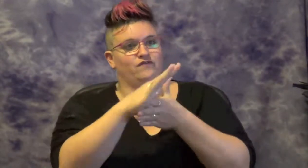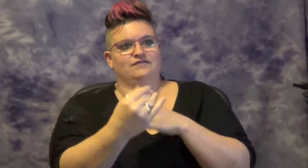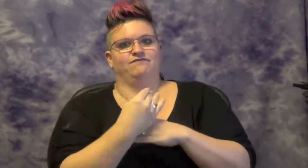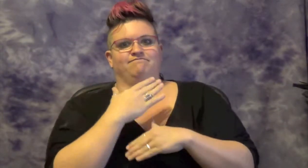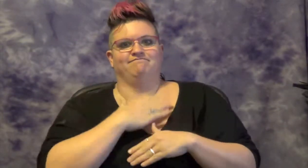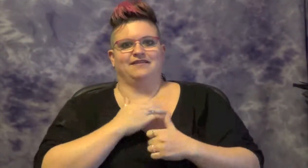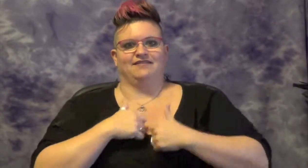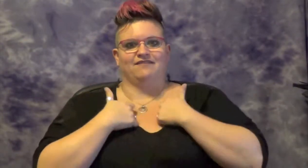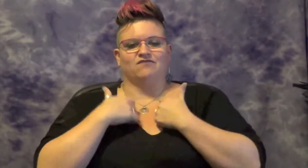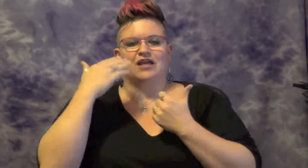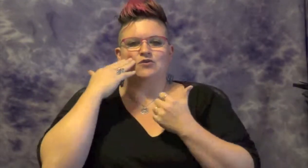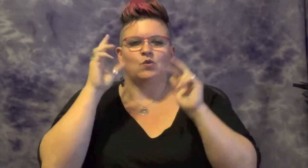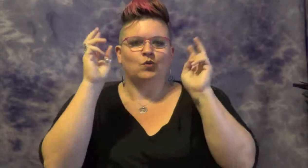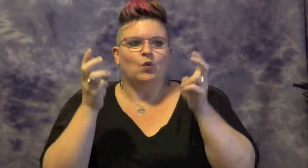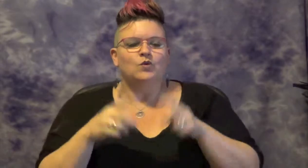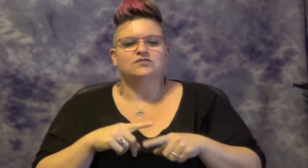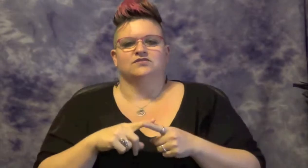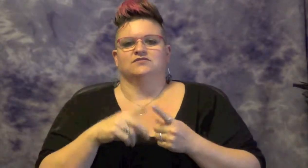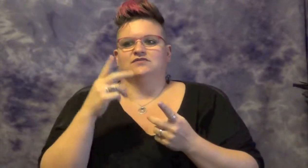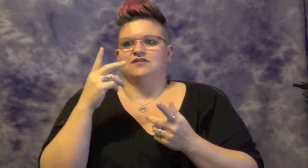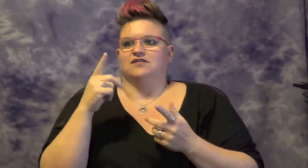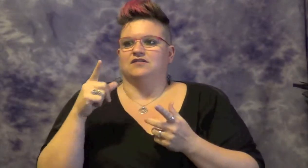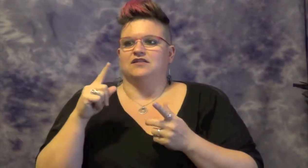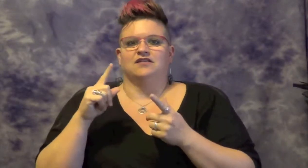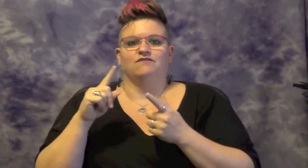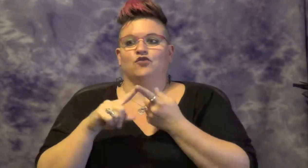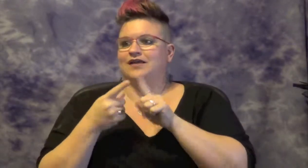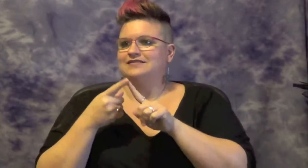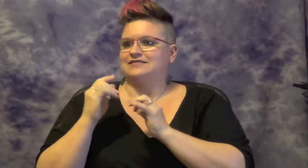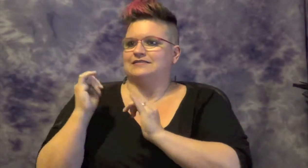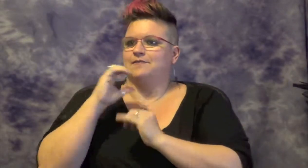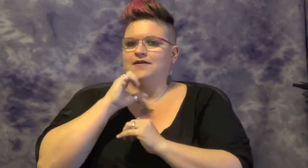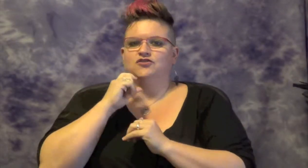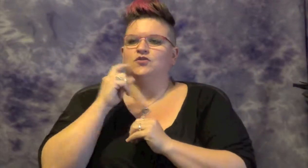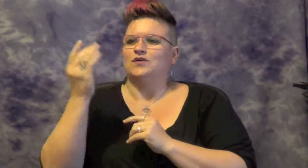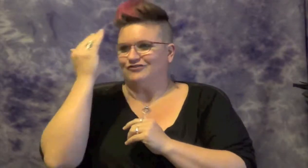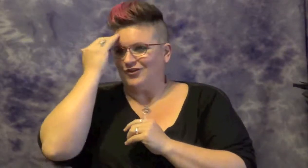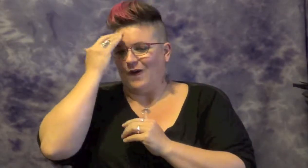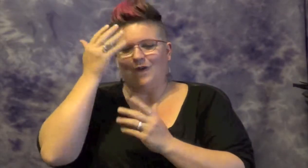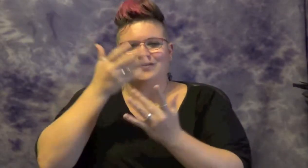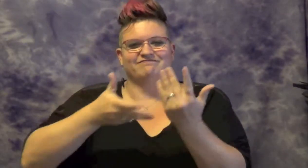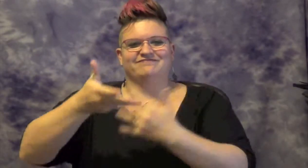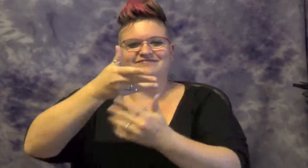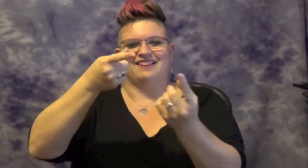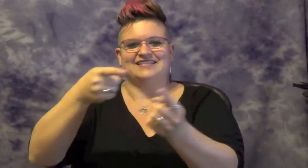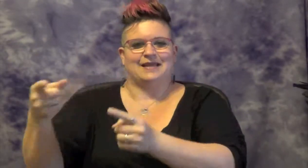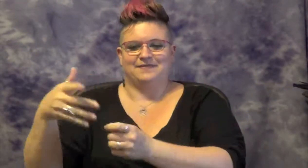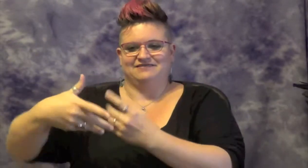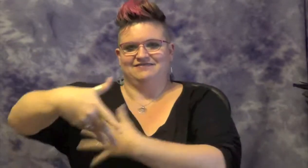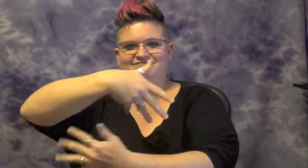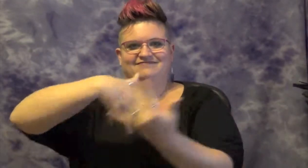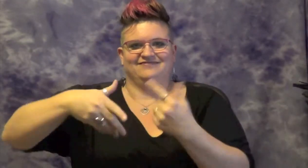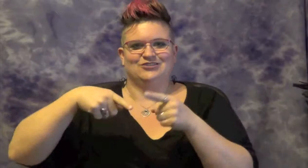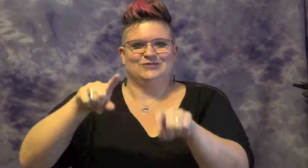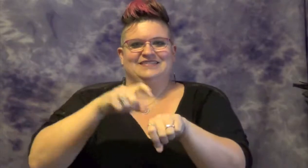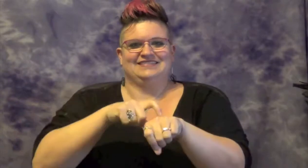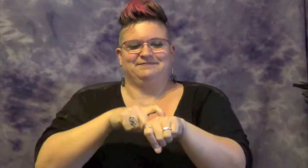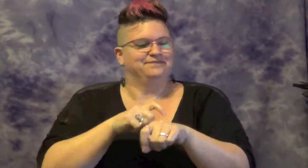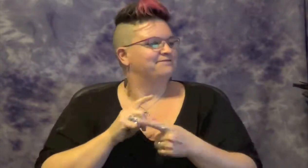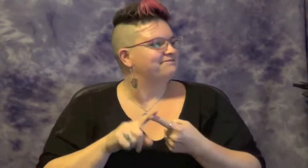other social norms that occurred during the 80s, like quotes and different things. We all know those things from that age